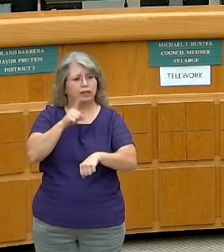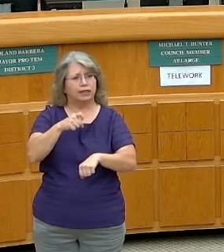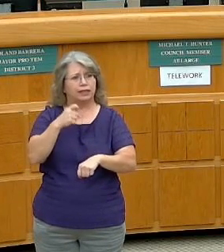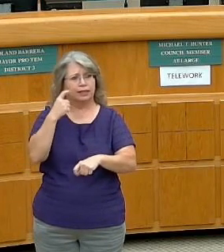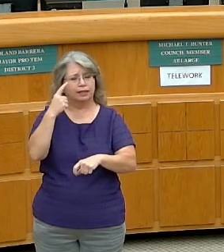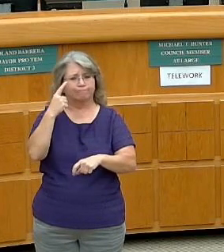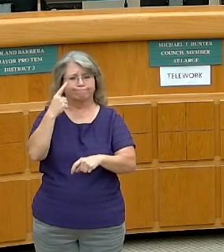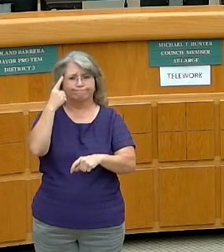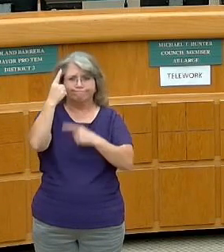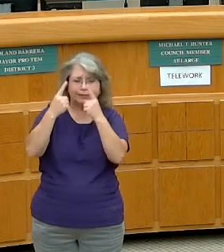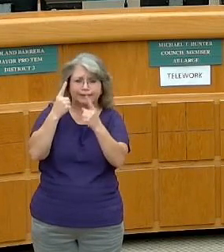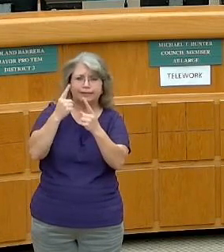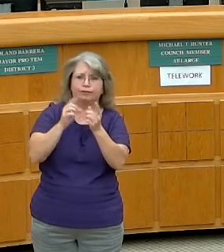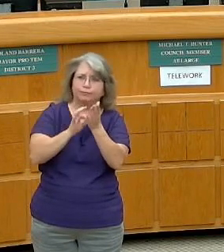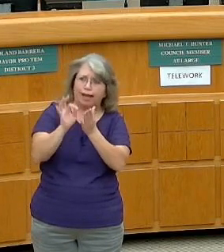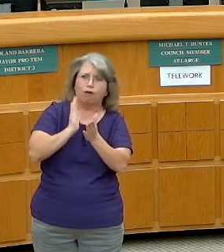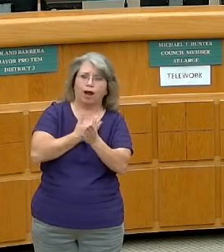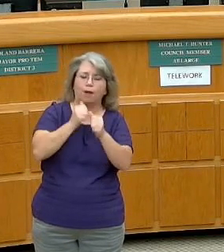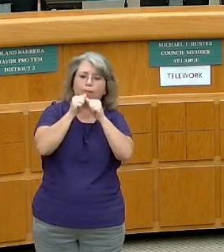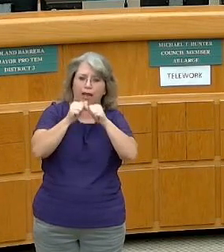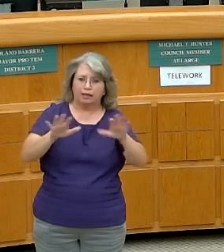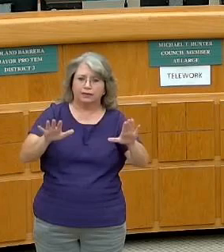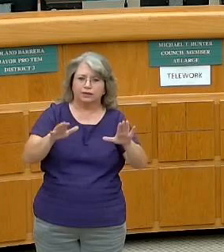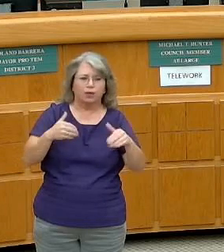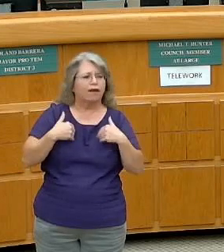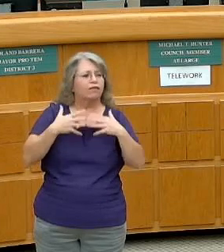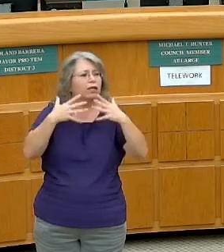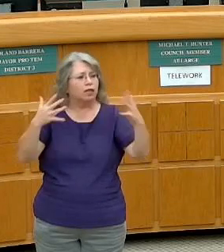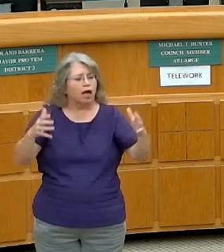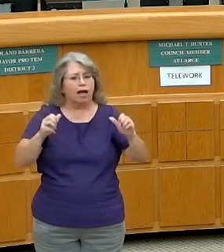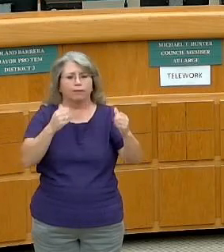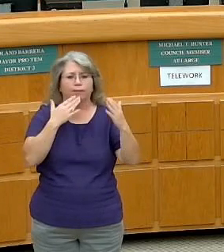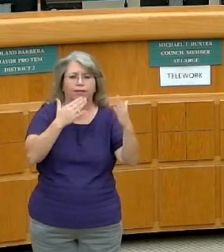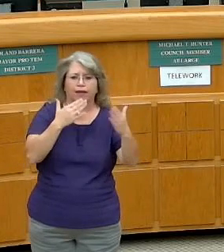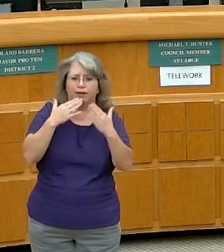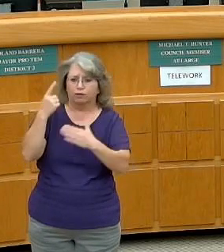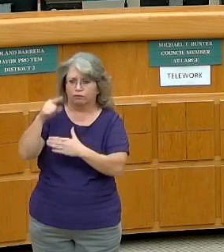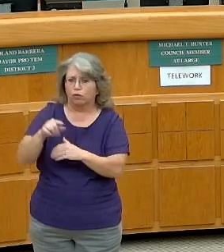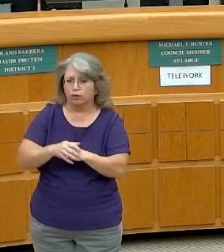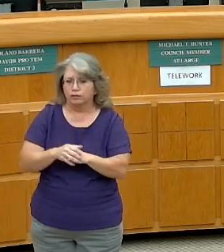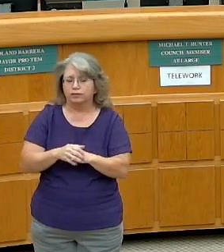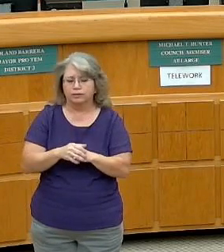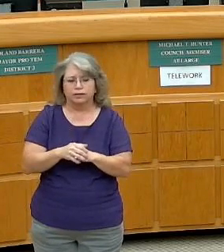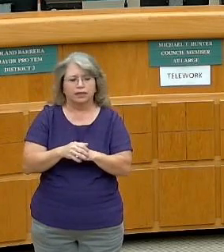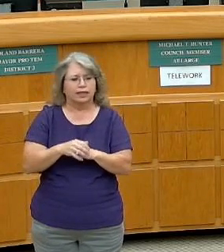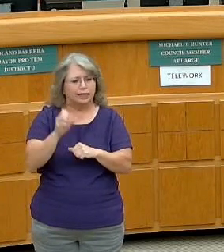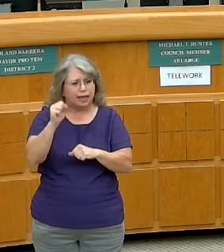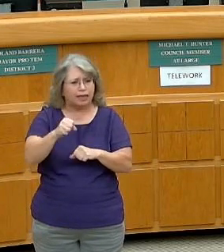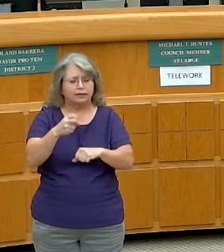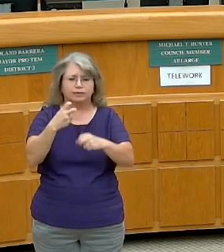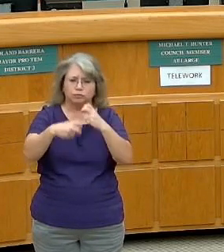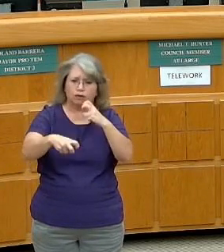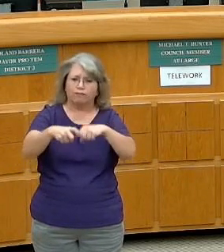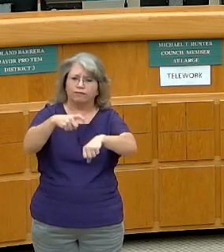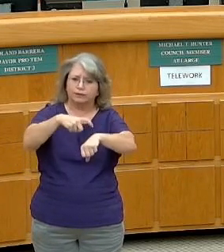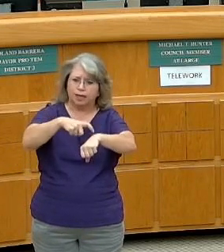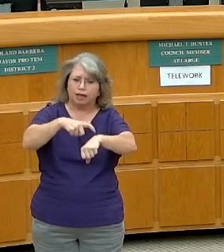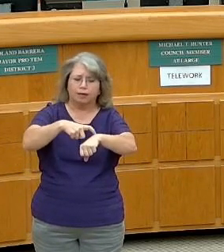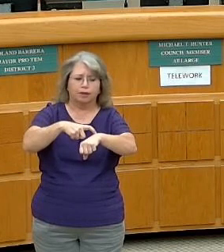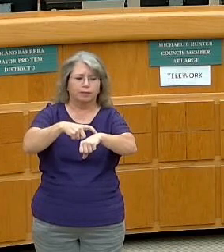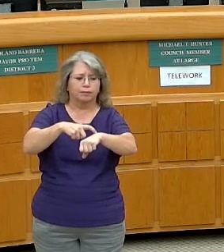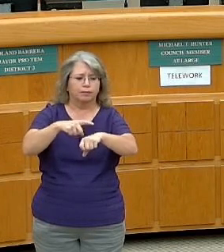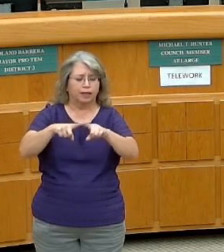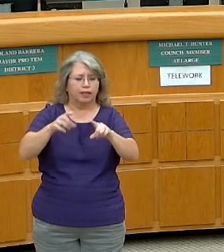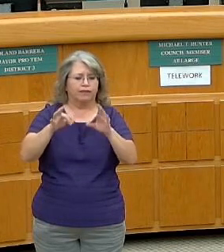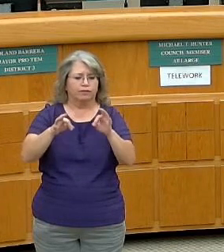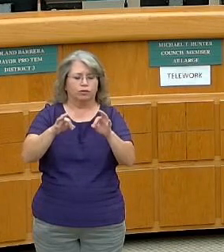we've got a lot to be thankful for. So we're running into some tough patches, but if we do that, we'll remember